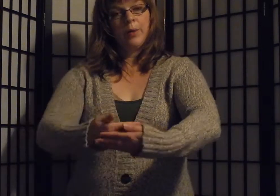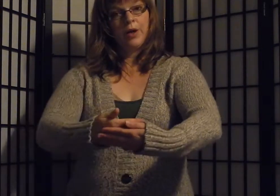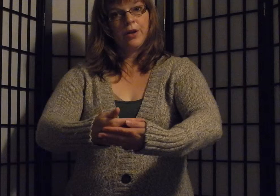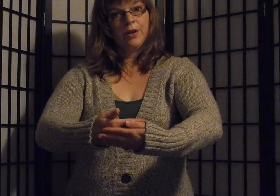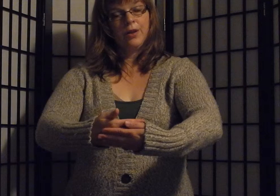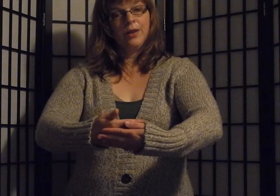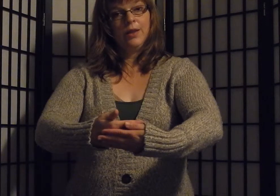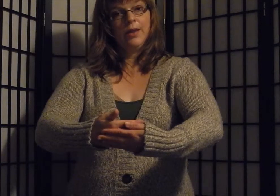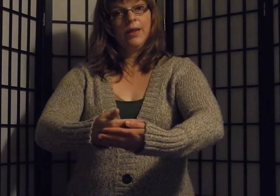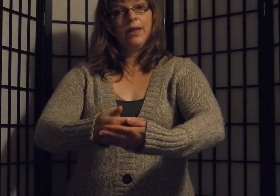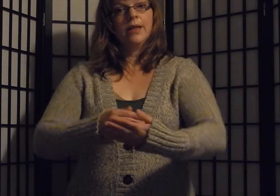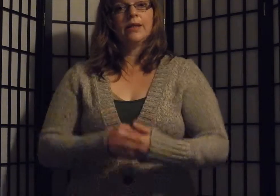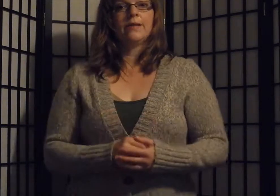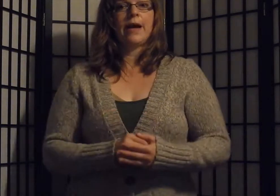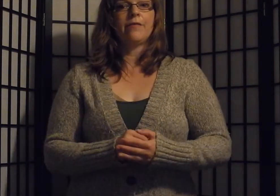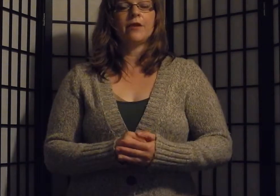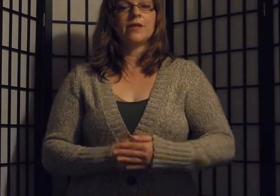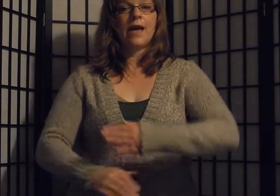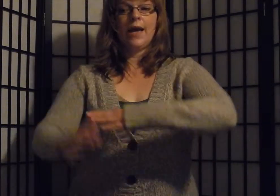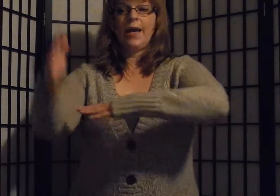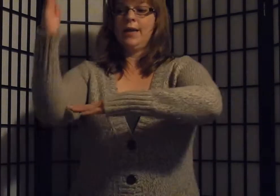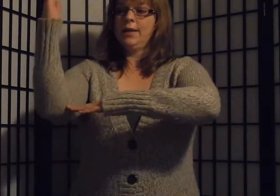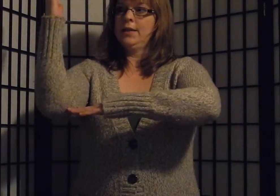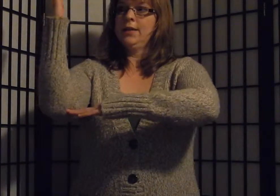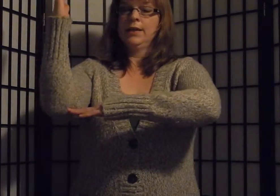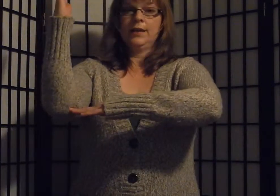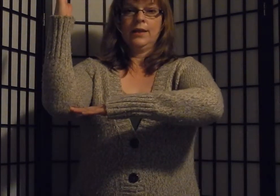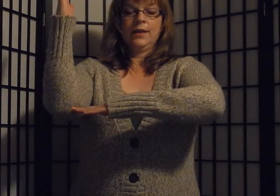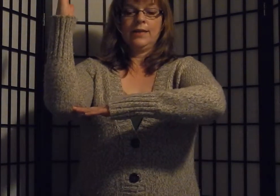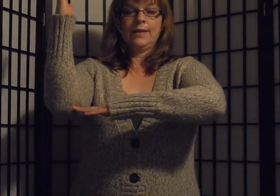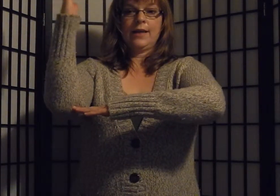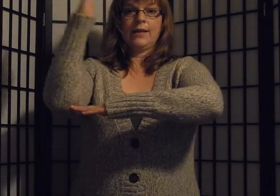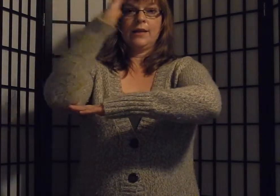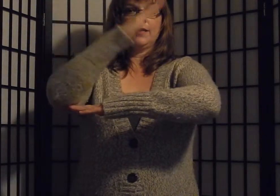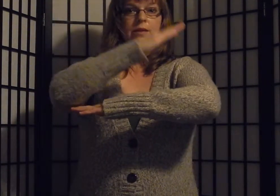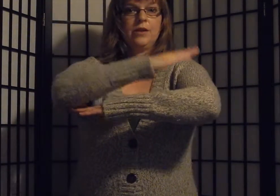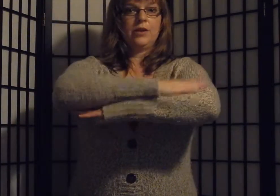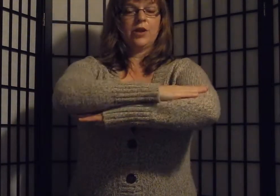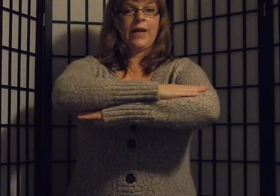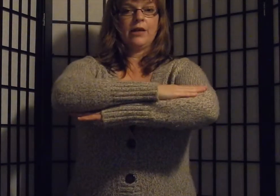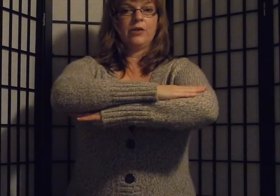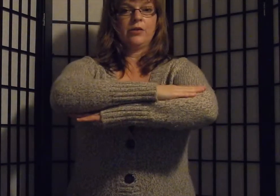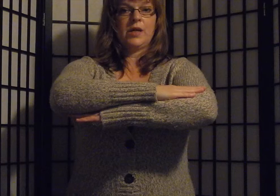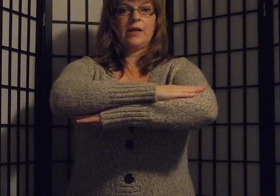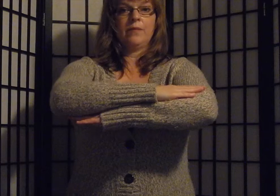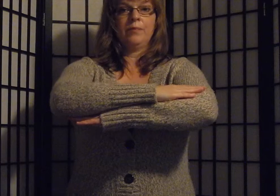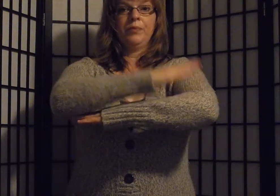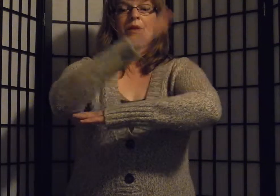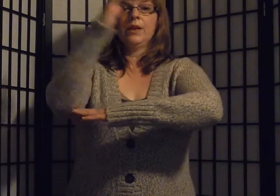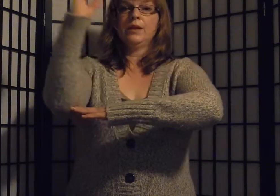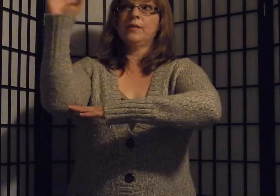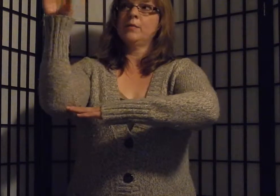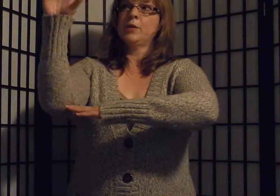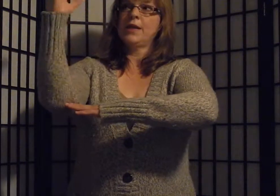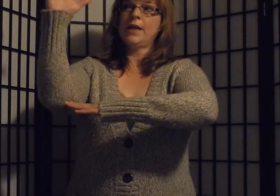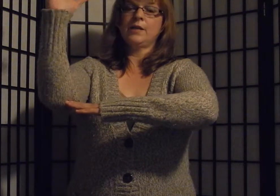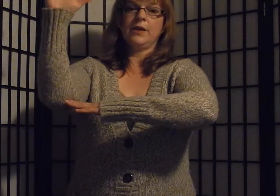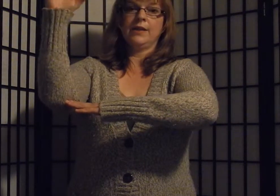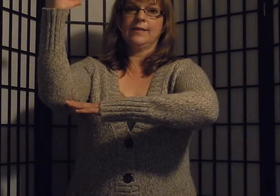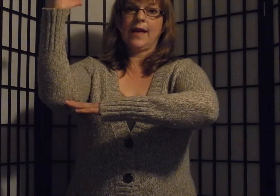Birth. The sign for day is like this, and then your hand goes down. This is pretending to be the sun